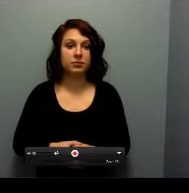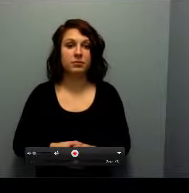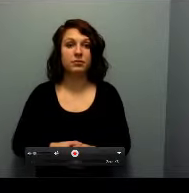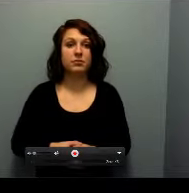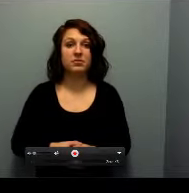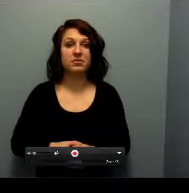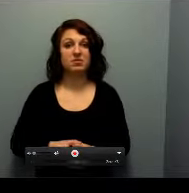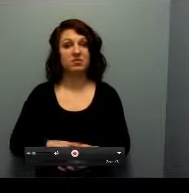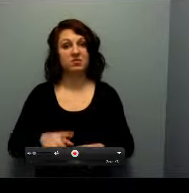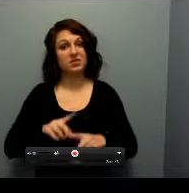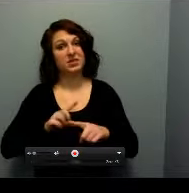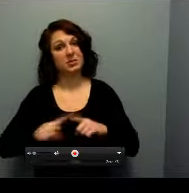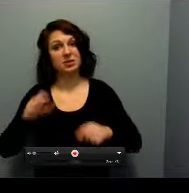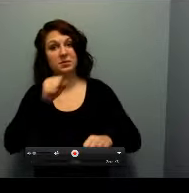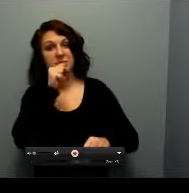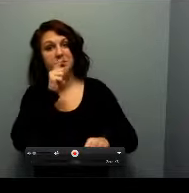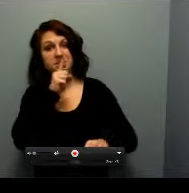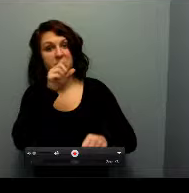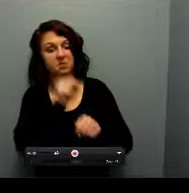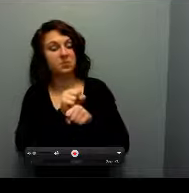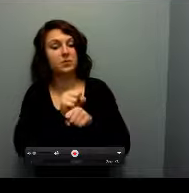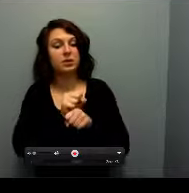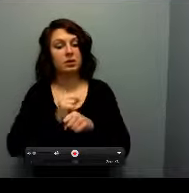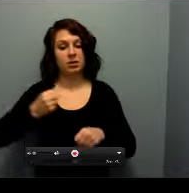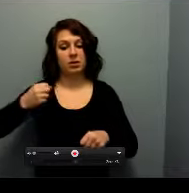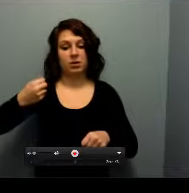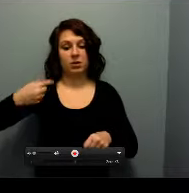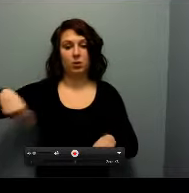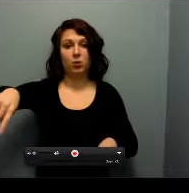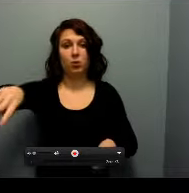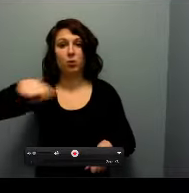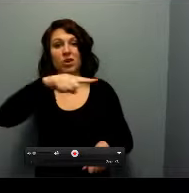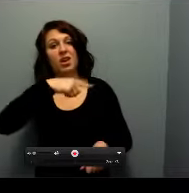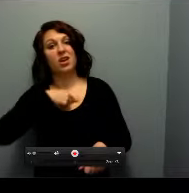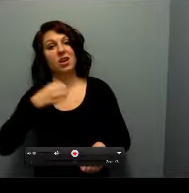But in actuality, we all have biases, whether we like to admit it or not.